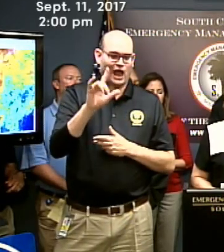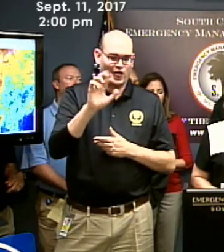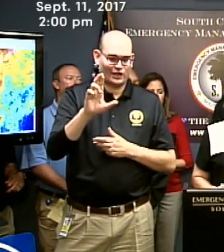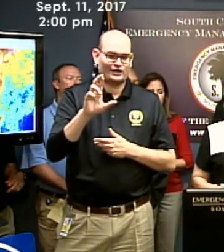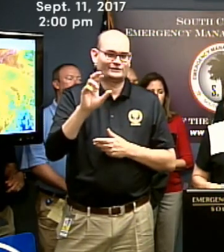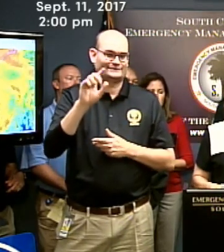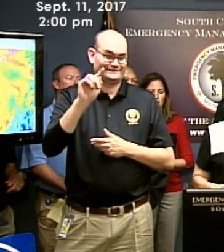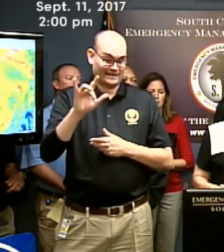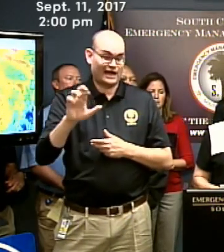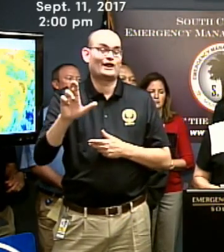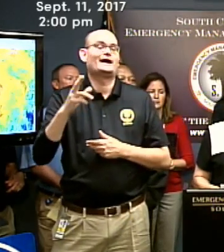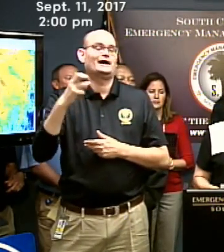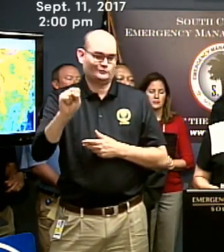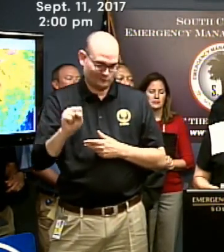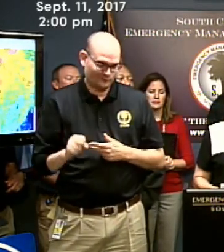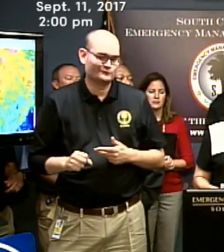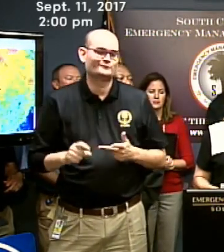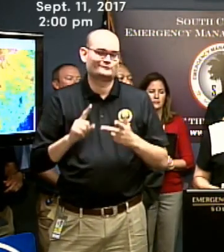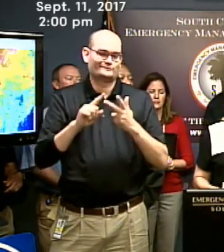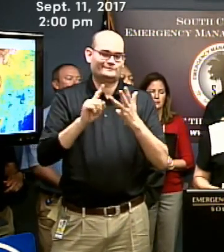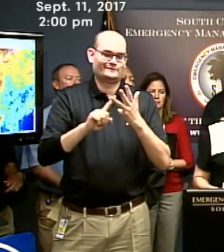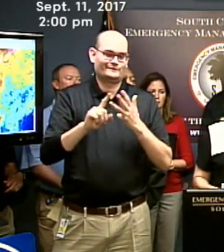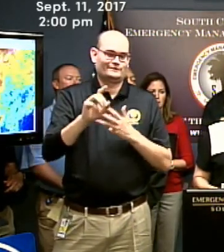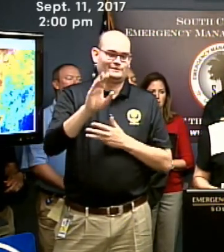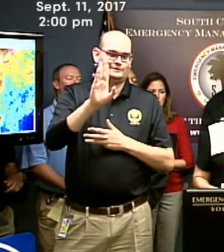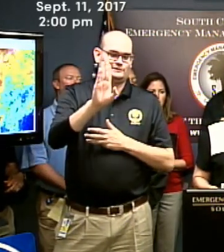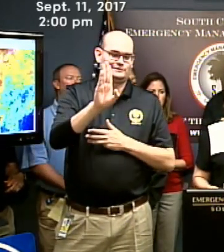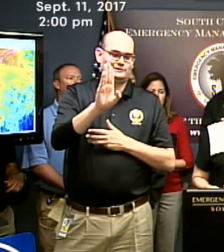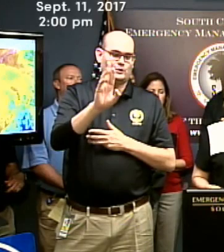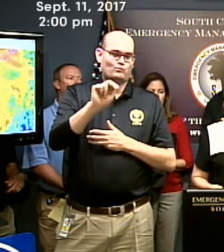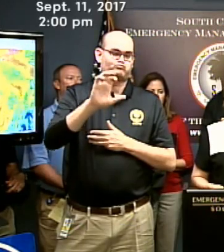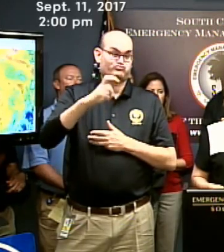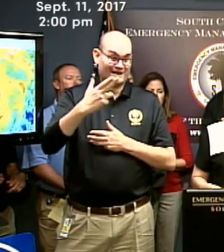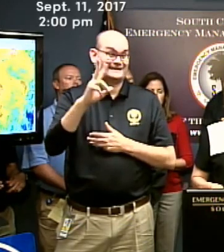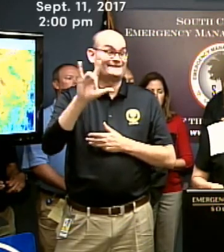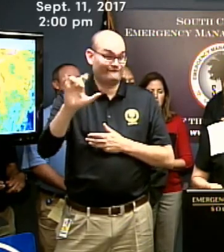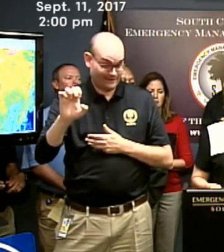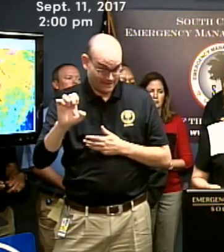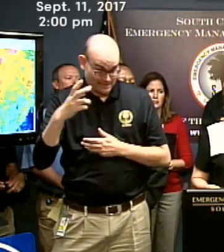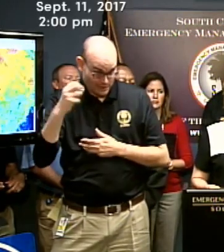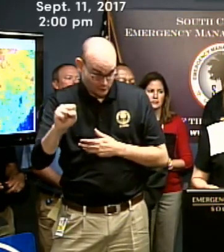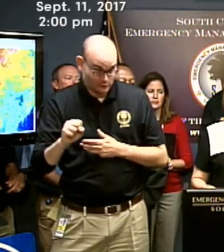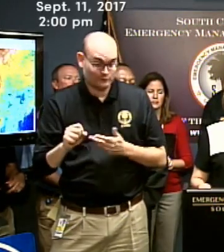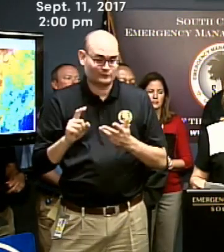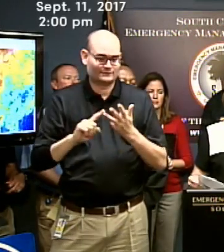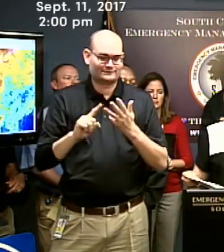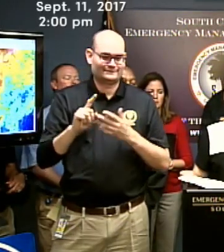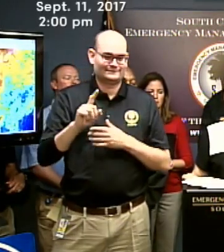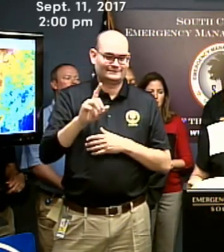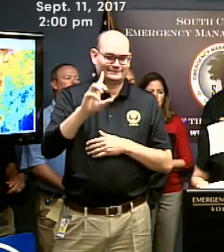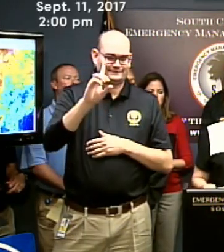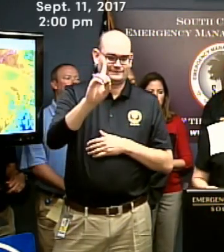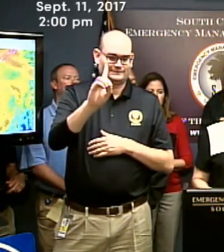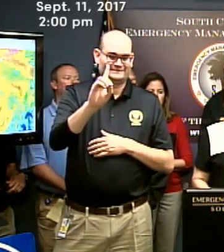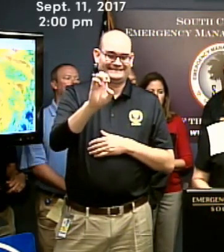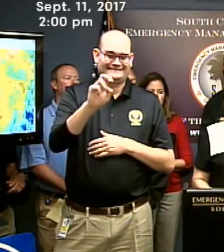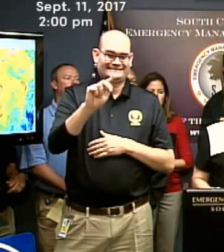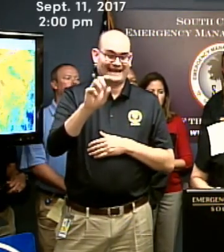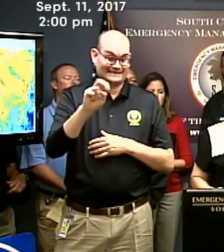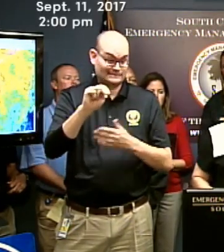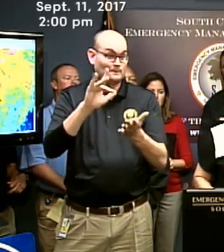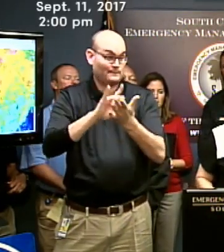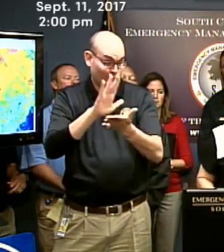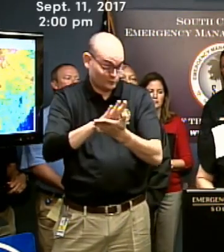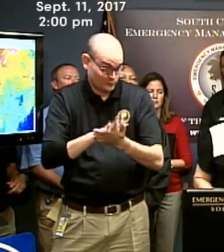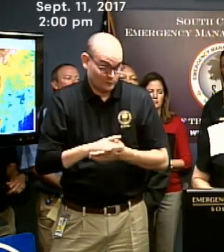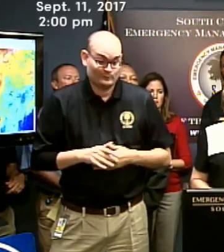School. In Richland County, we have one shelter open at Denton Middle School. In Sumter County, we have one shelter open at Crestwood High School.